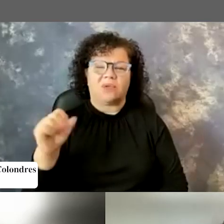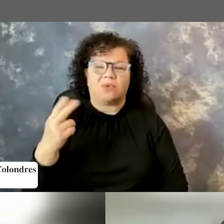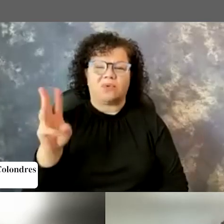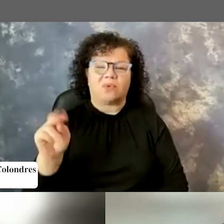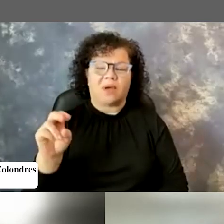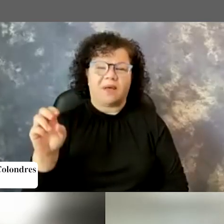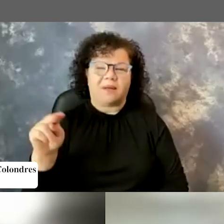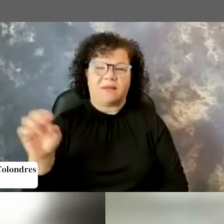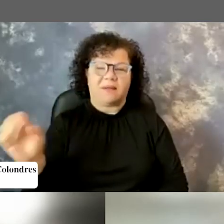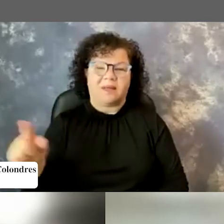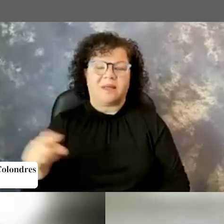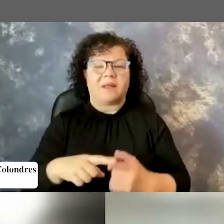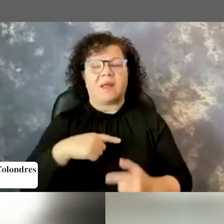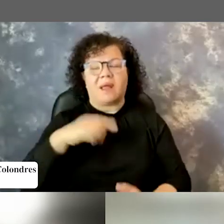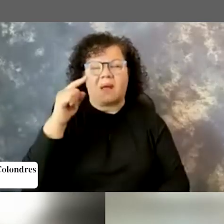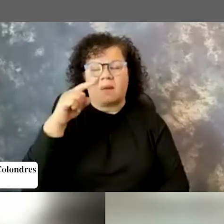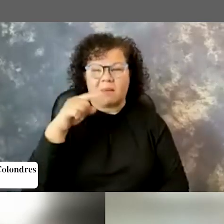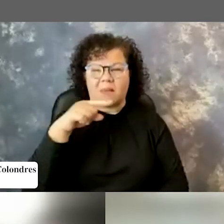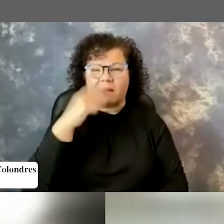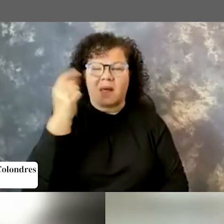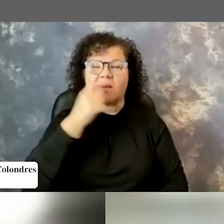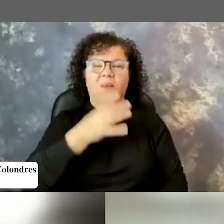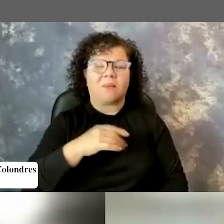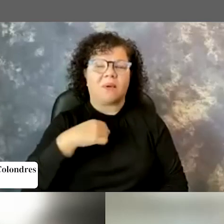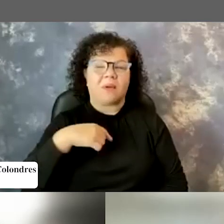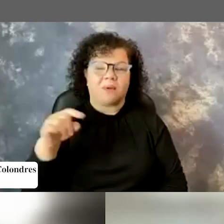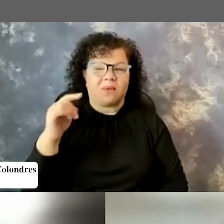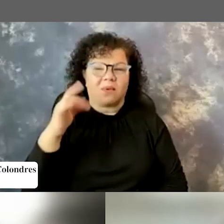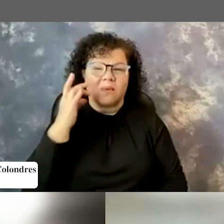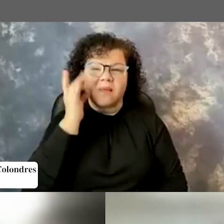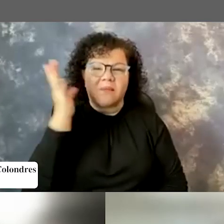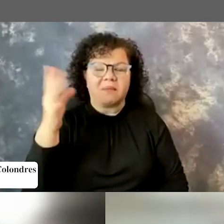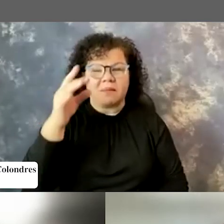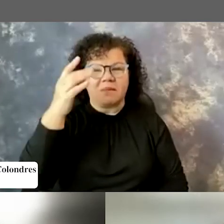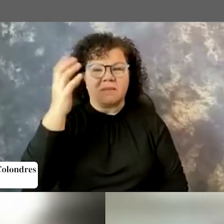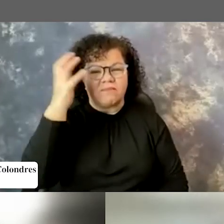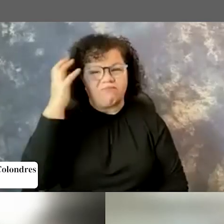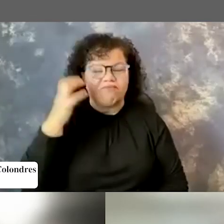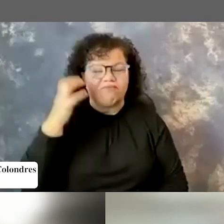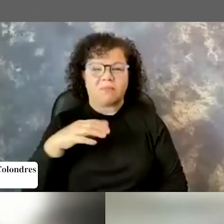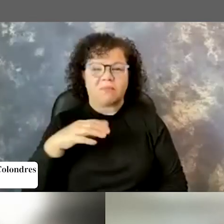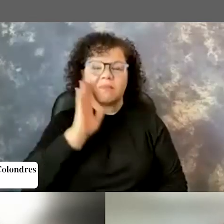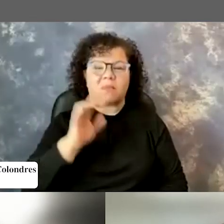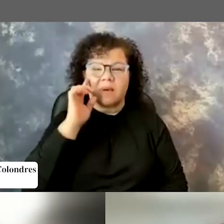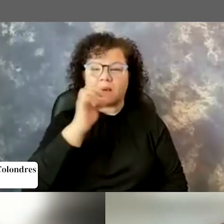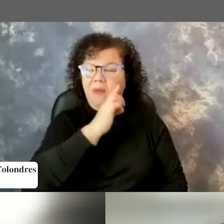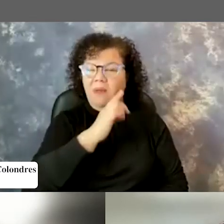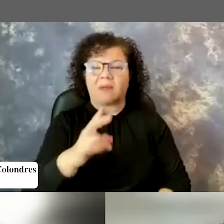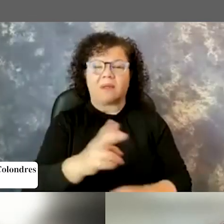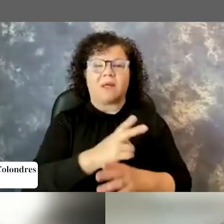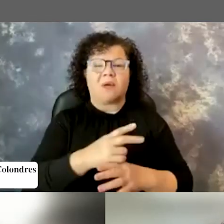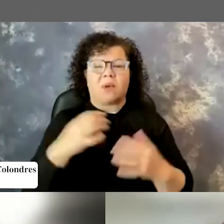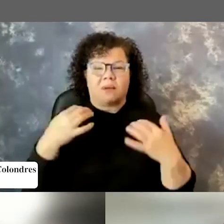a Black woman with light brown skin and curly brown hair and brown eyes. I am wearing a polka